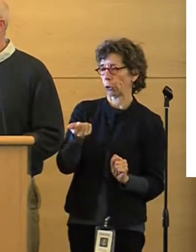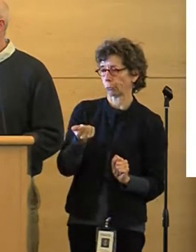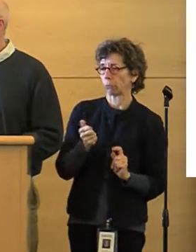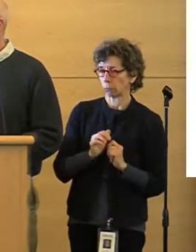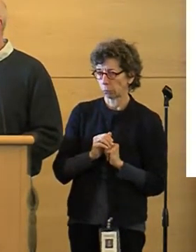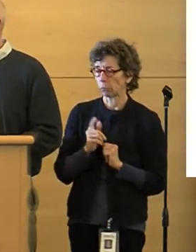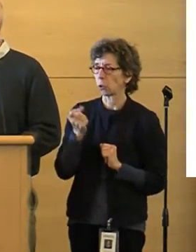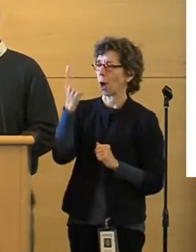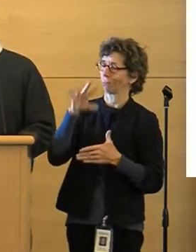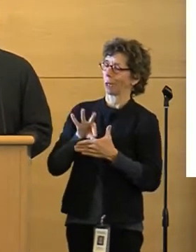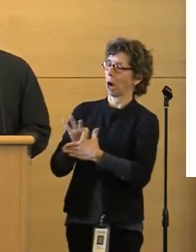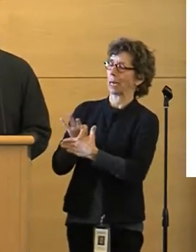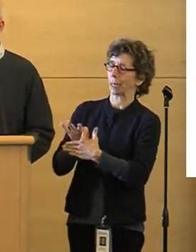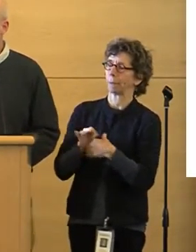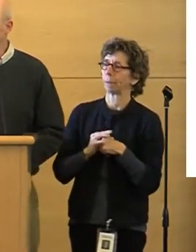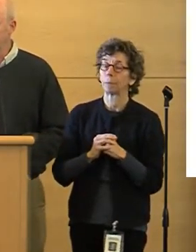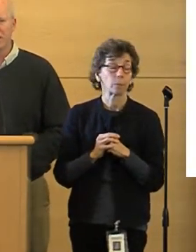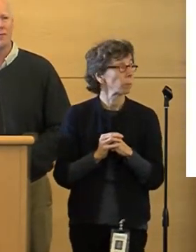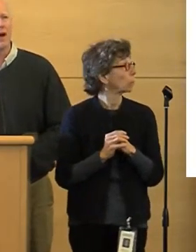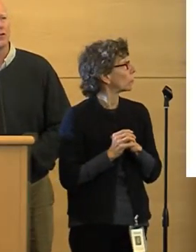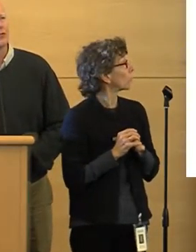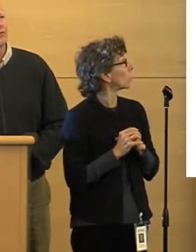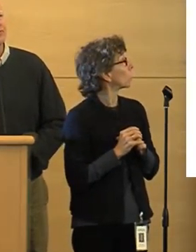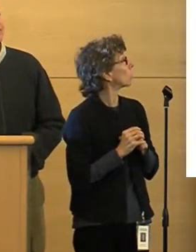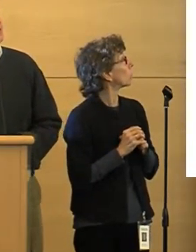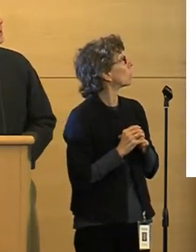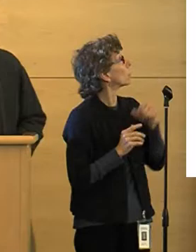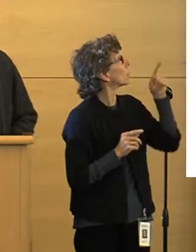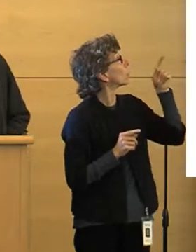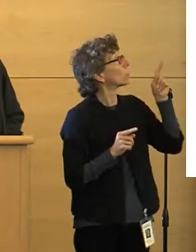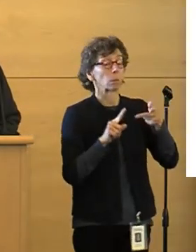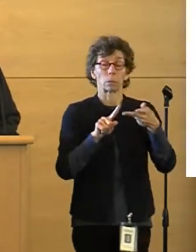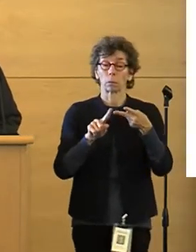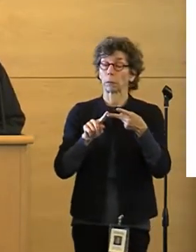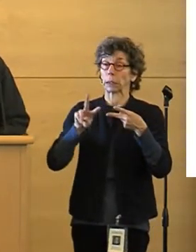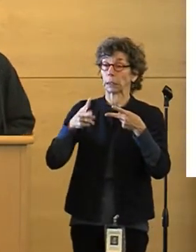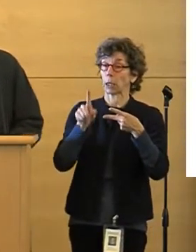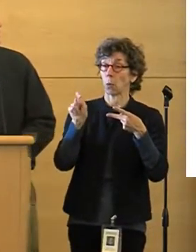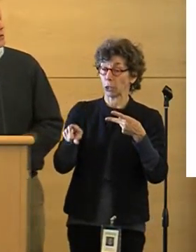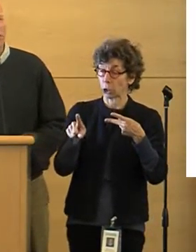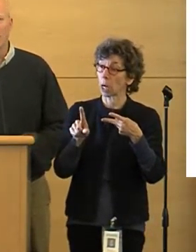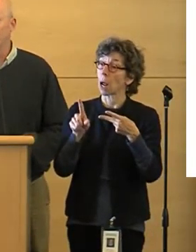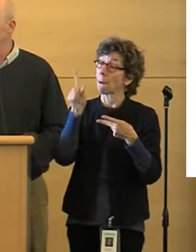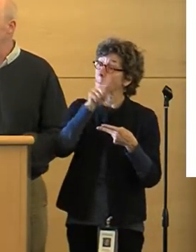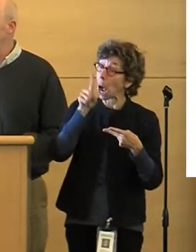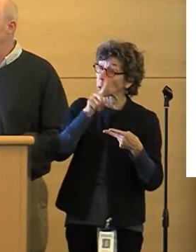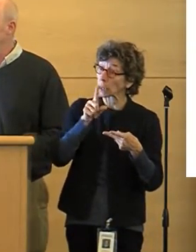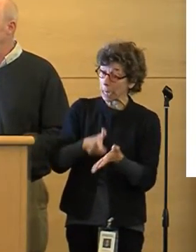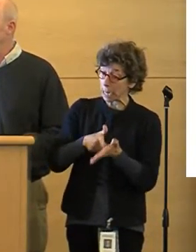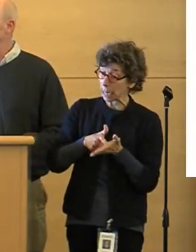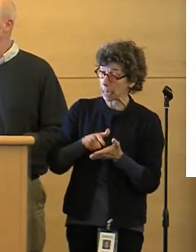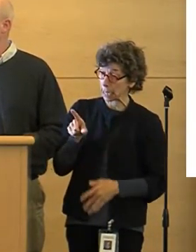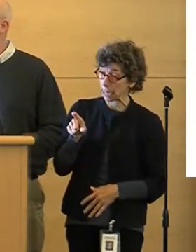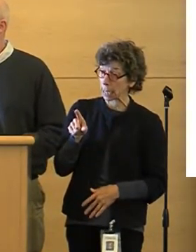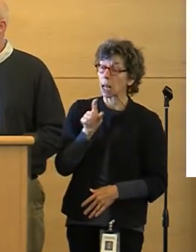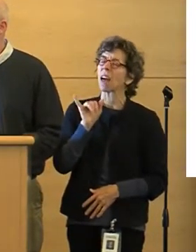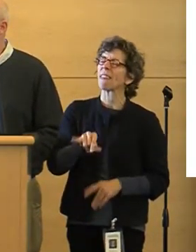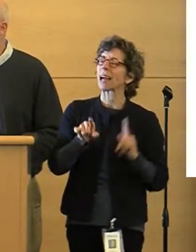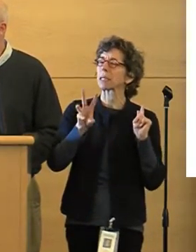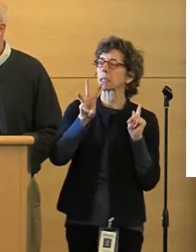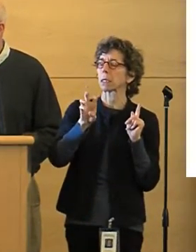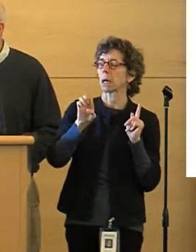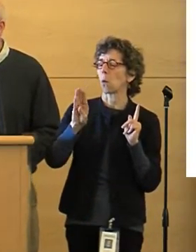then they're not going to be able to play the video, therefore they're not going to be able to see the captions that are synchronized with the video. So having a